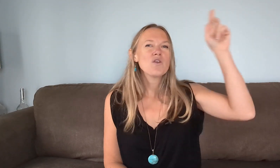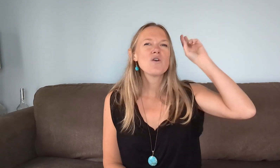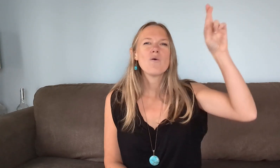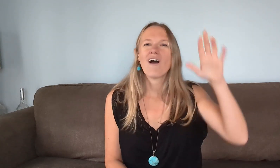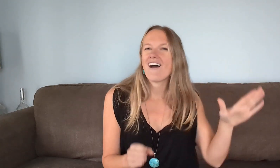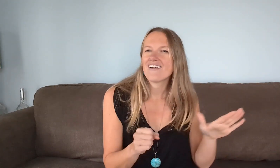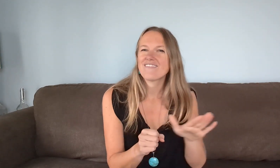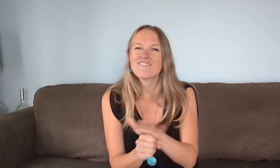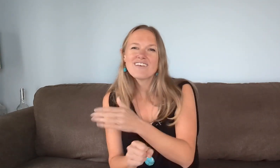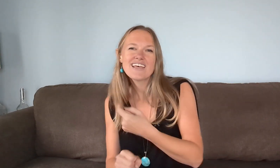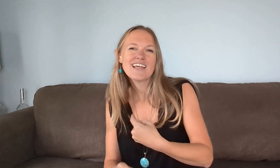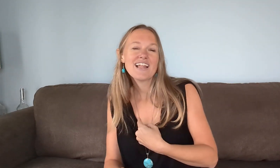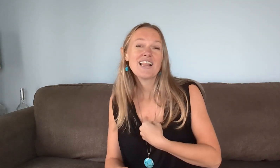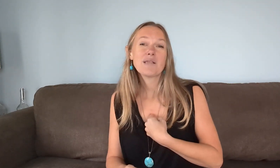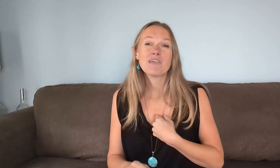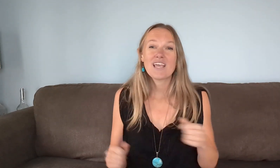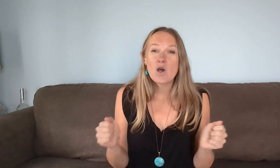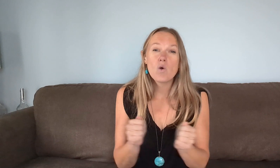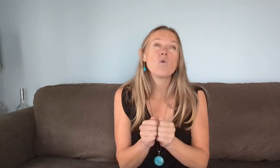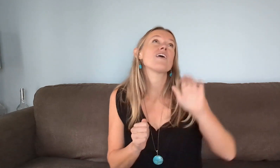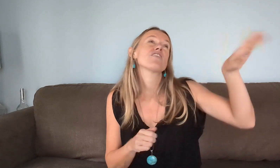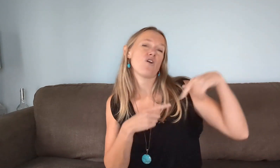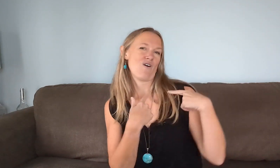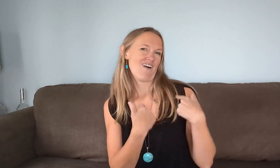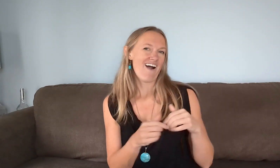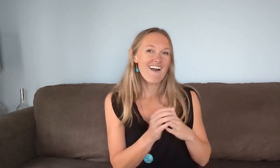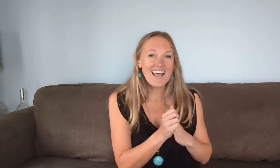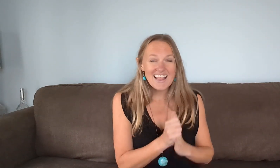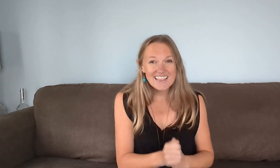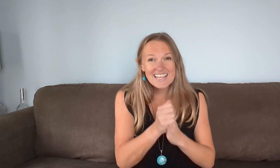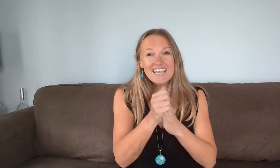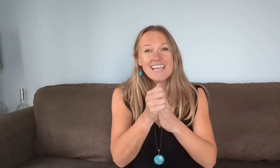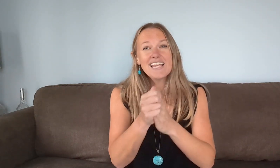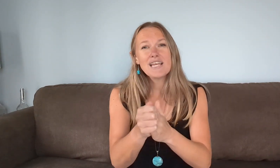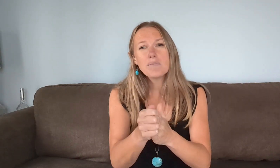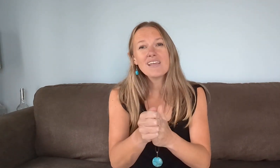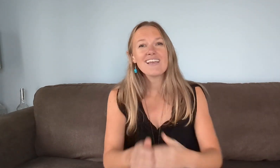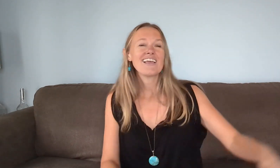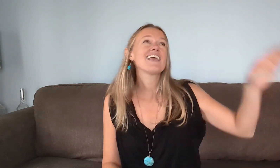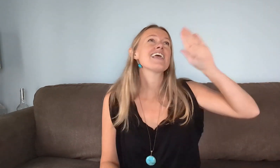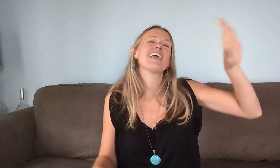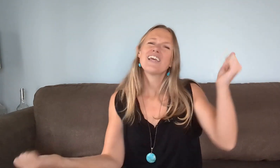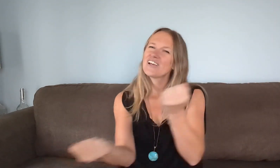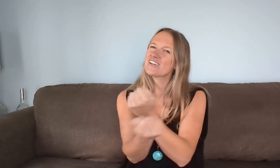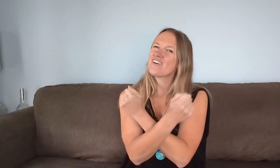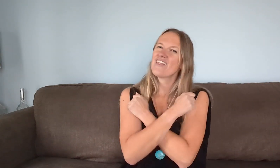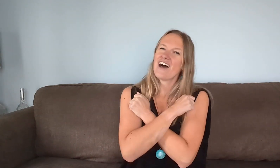you are, and fill me with your heart and lead me in your love